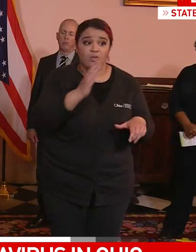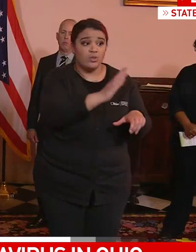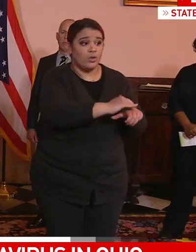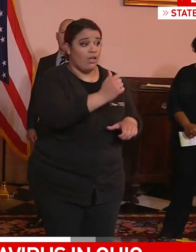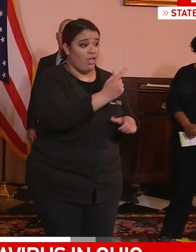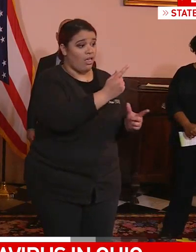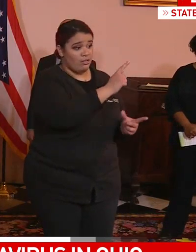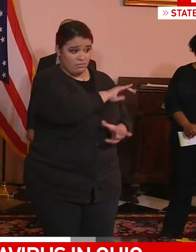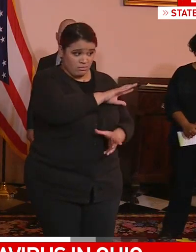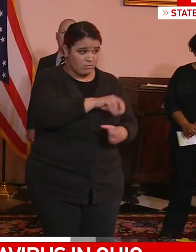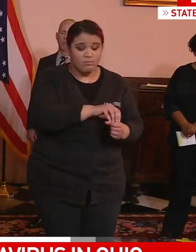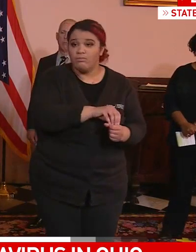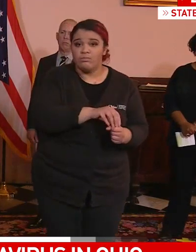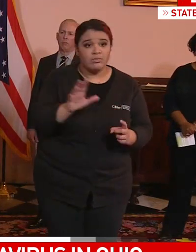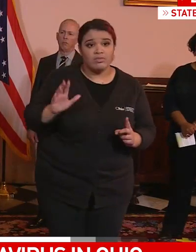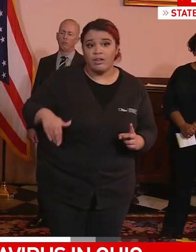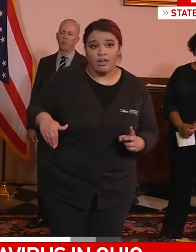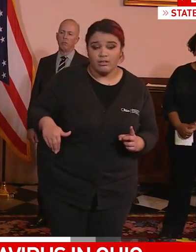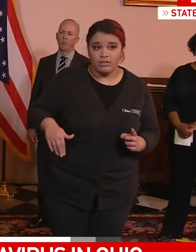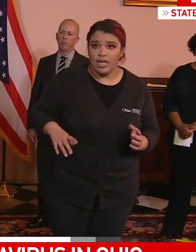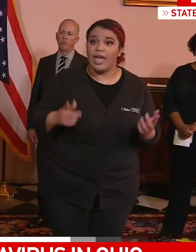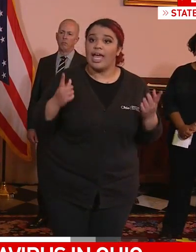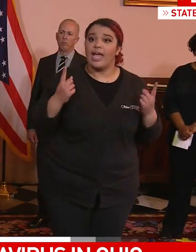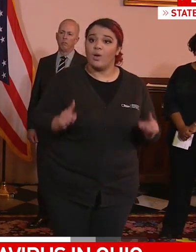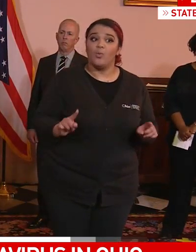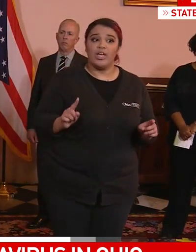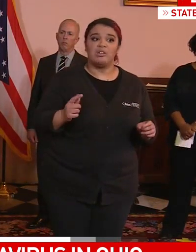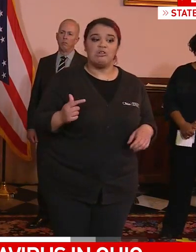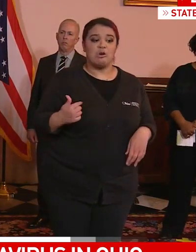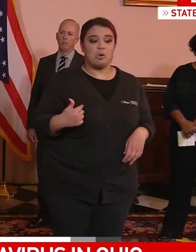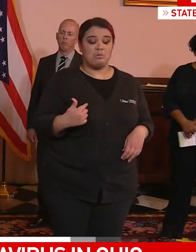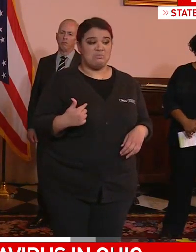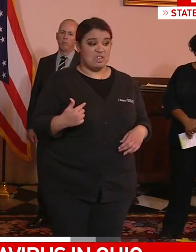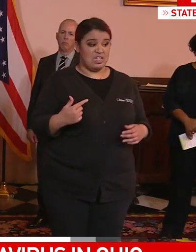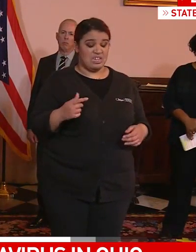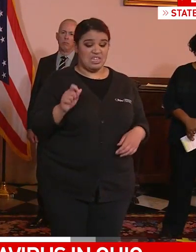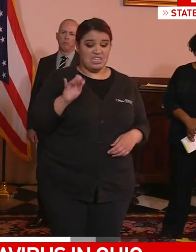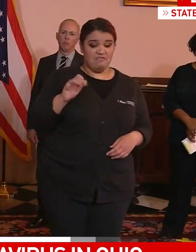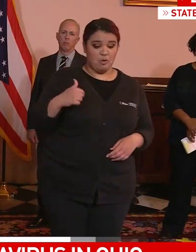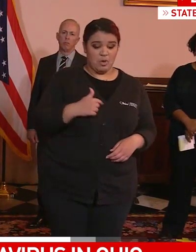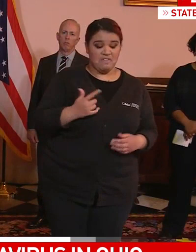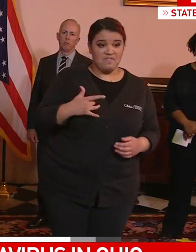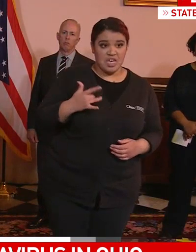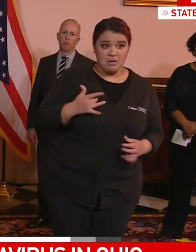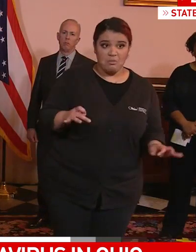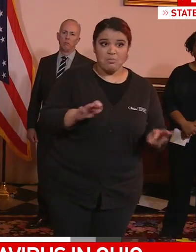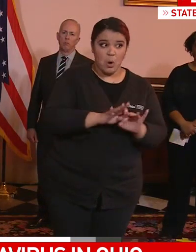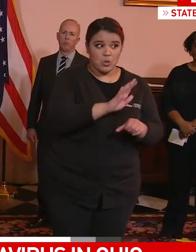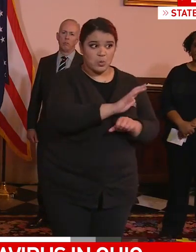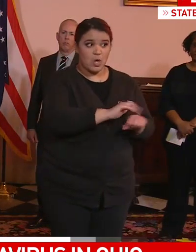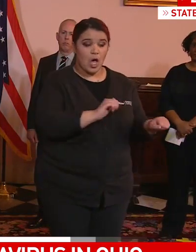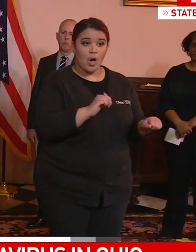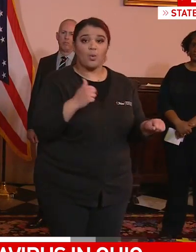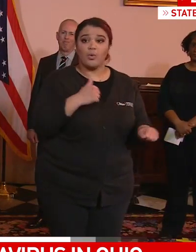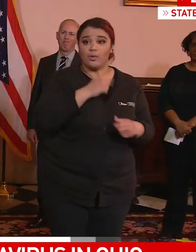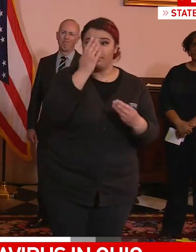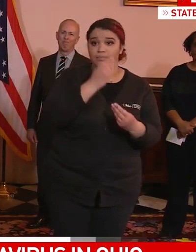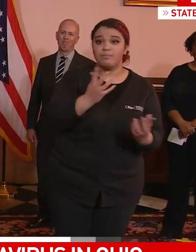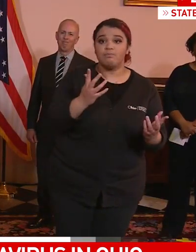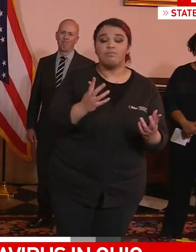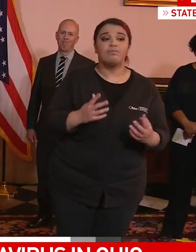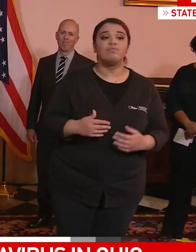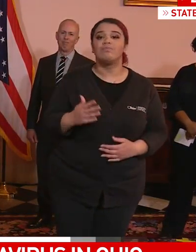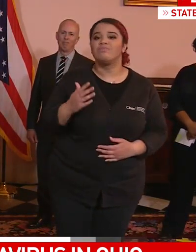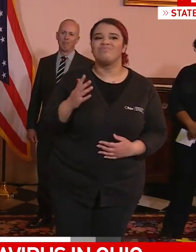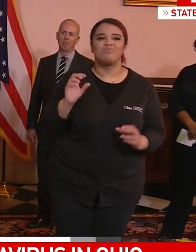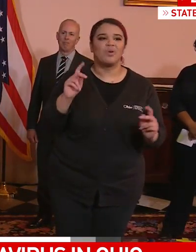Guard, and when we do, we'll certainly notify the public and notify you all. Thank you, sir. All right.